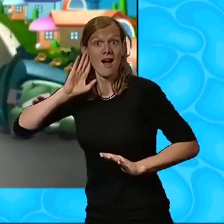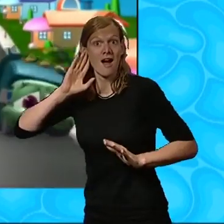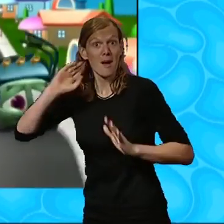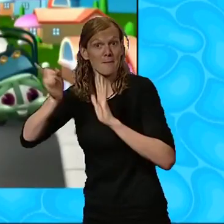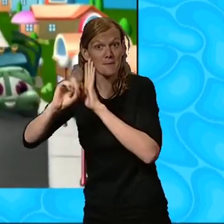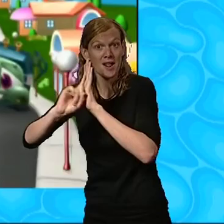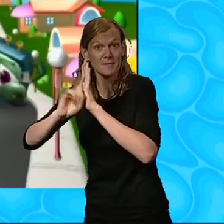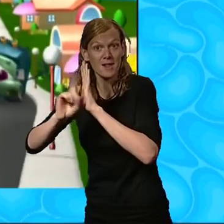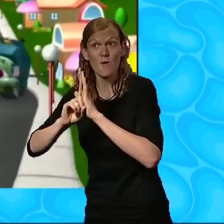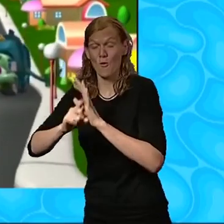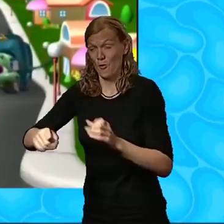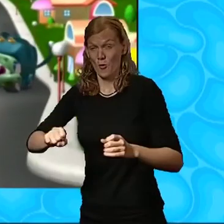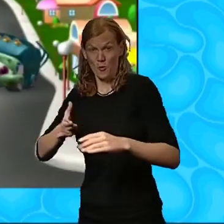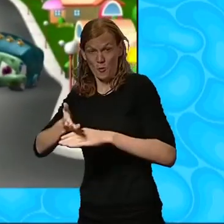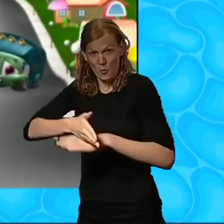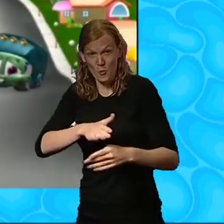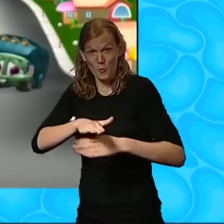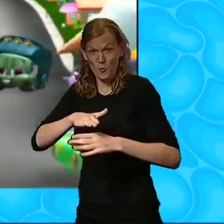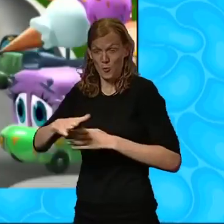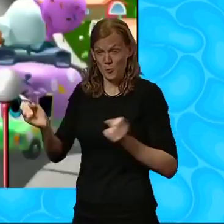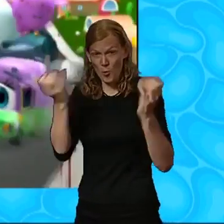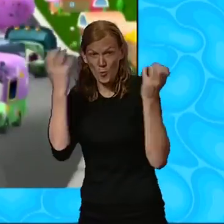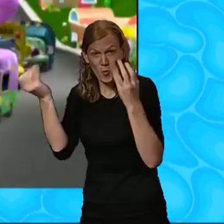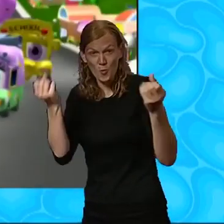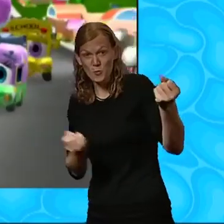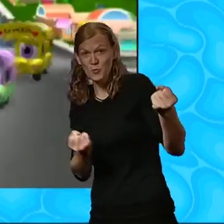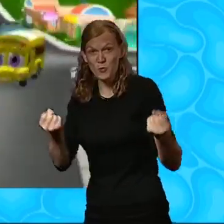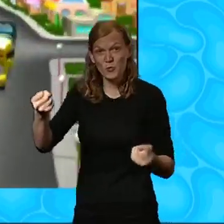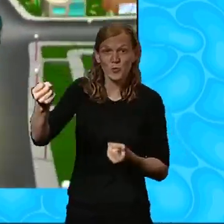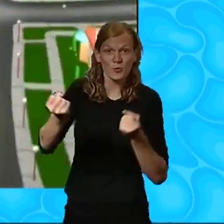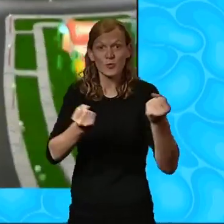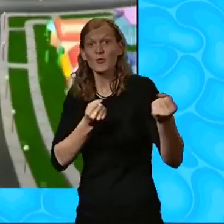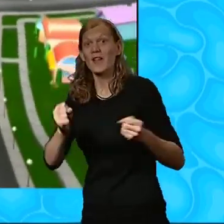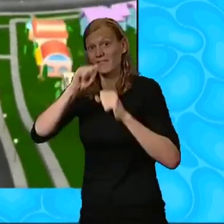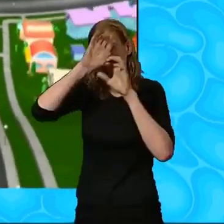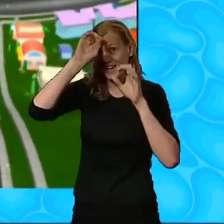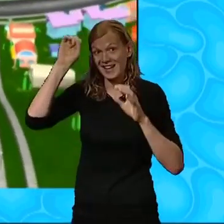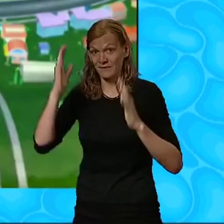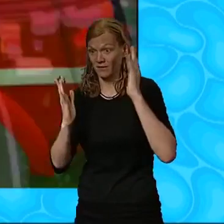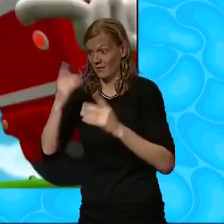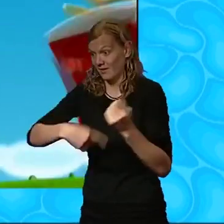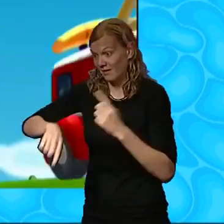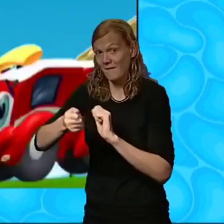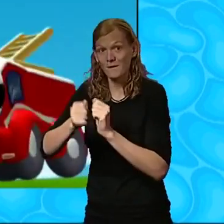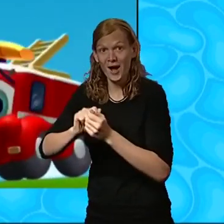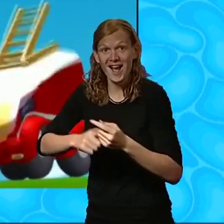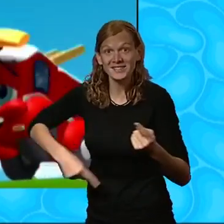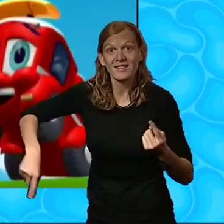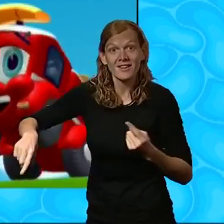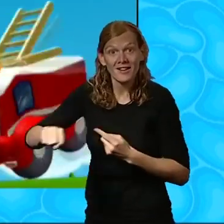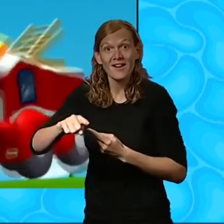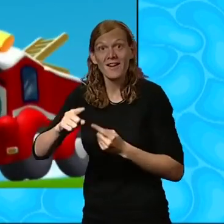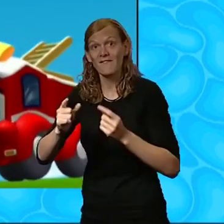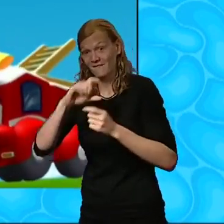ring. Zoom, zoom, zoom. Rev up your engines. Here comes Finley and all his friends. Finley